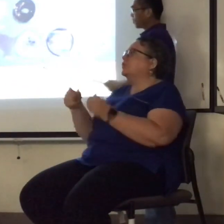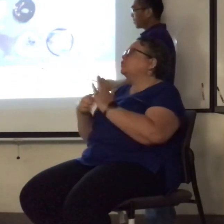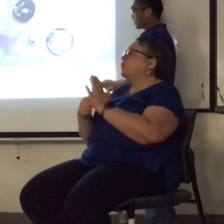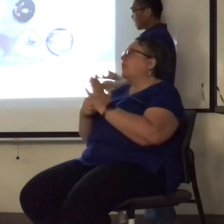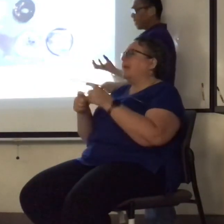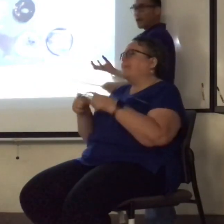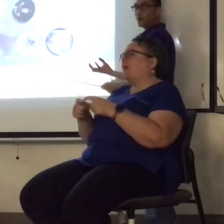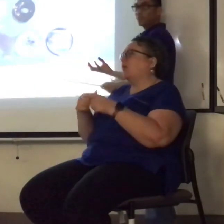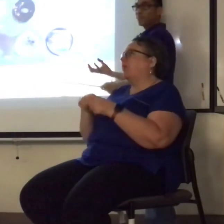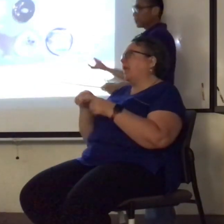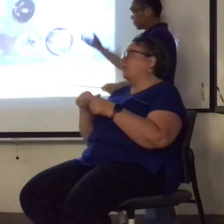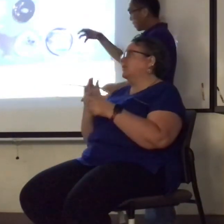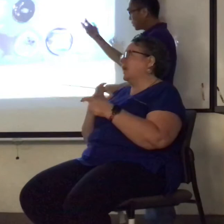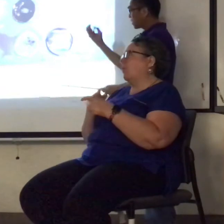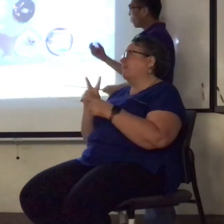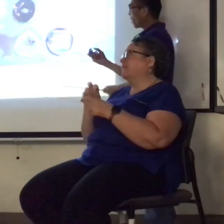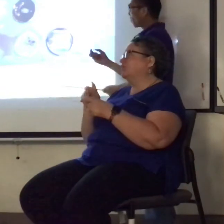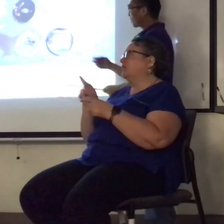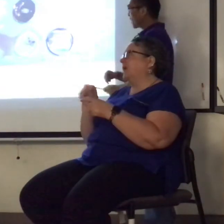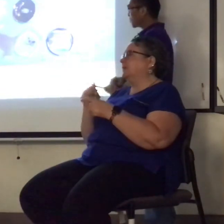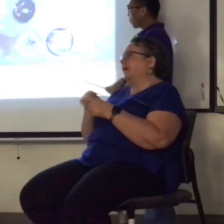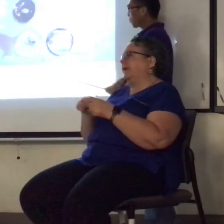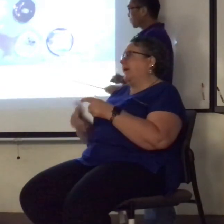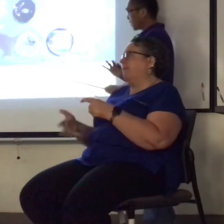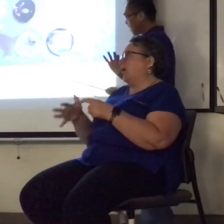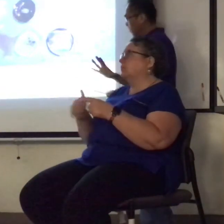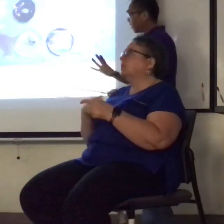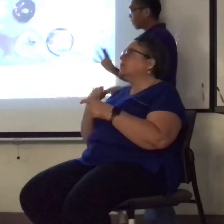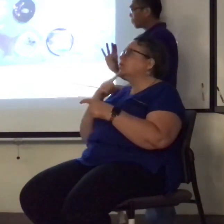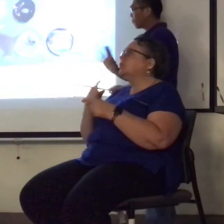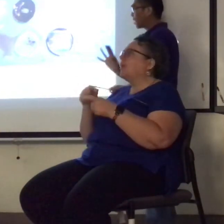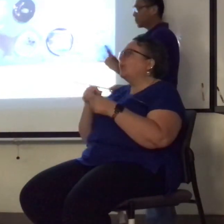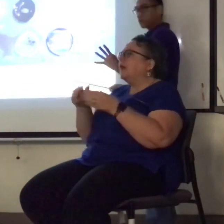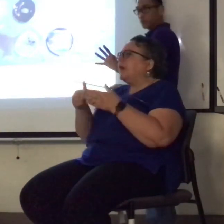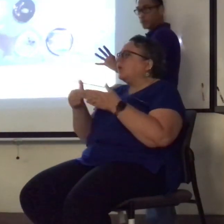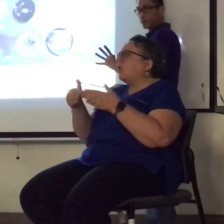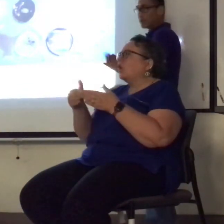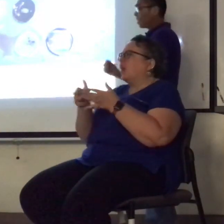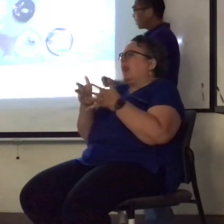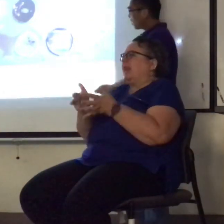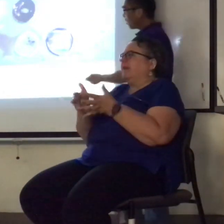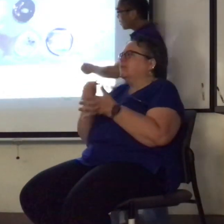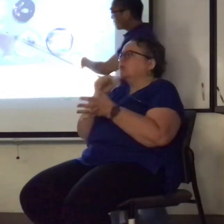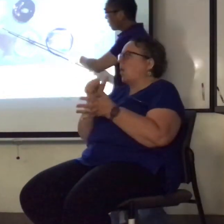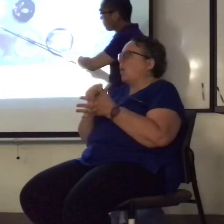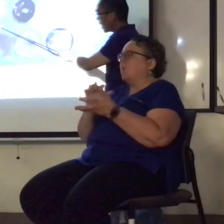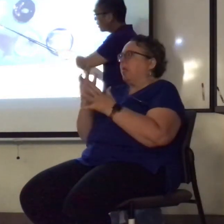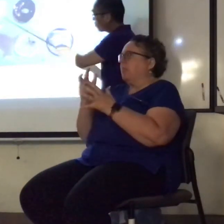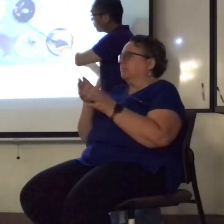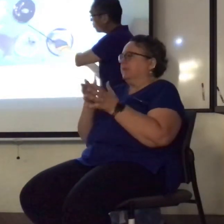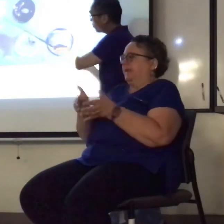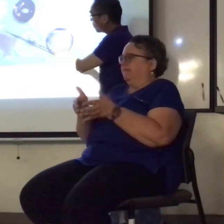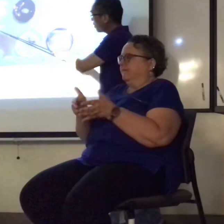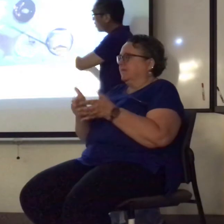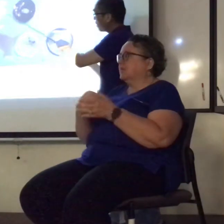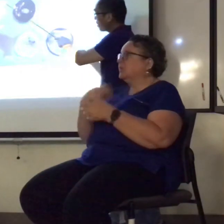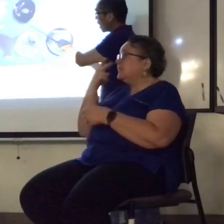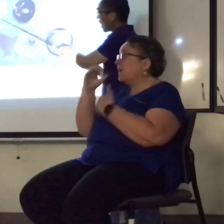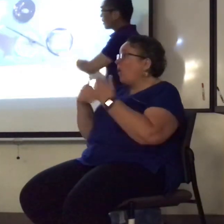our vitreous, it came out. So dump it somewhere in a nice corner and keep it there and do not disturb it. See all the stuff they had to